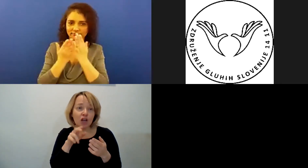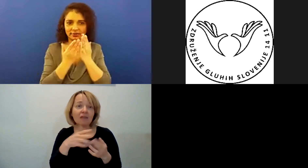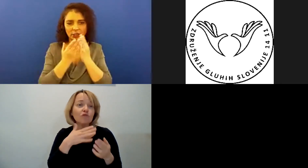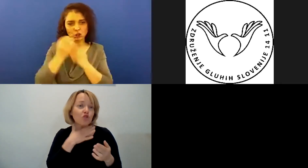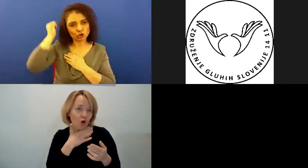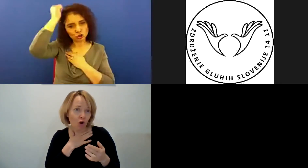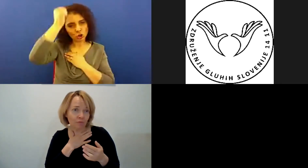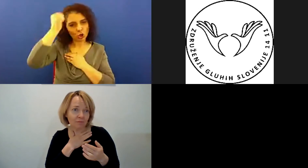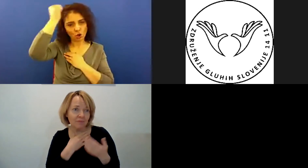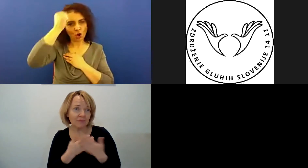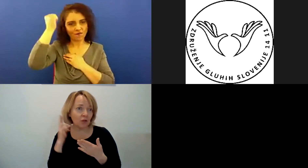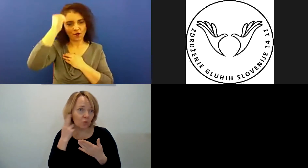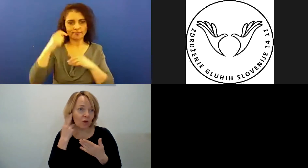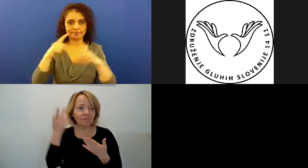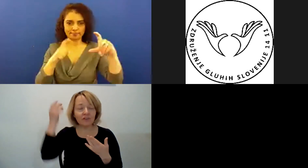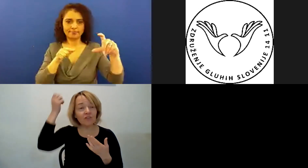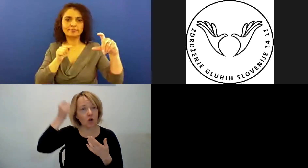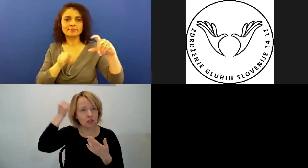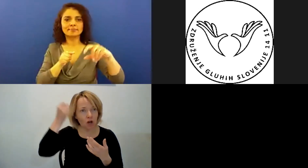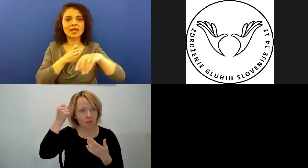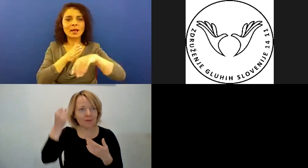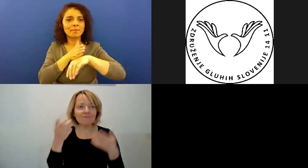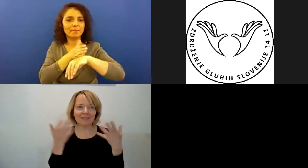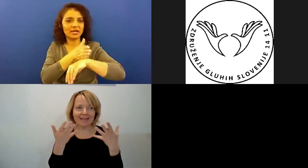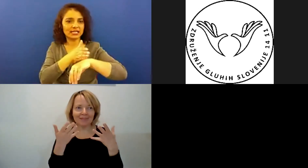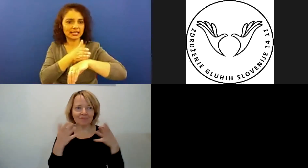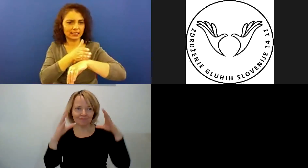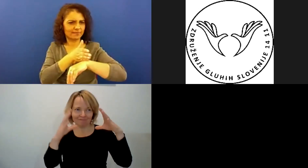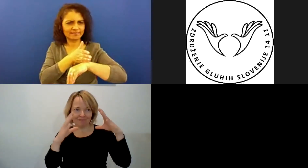When I was age 6, I started going to school in Kosovo.